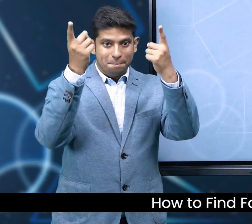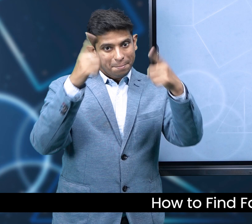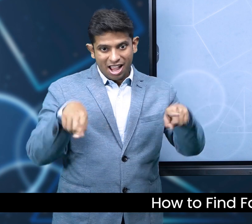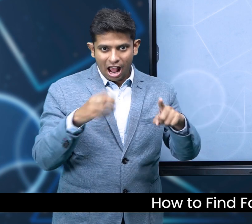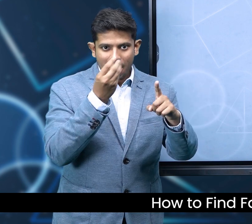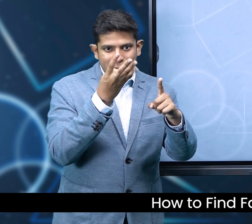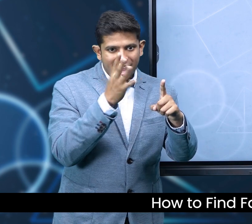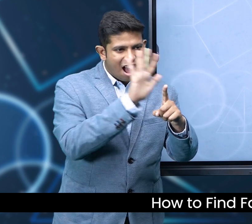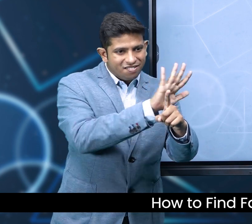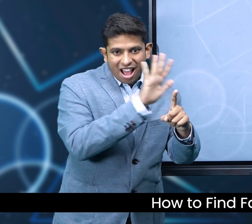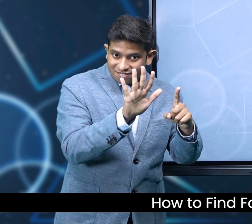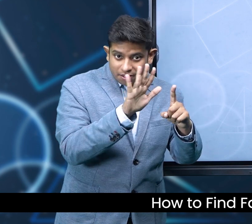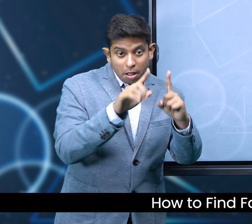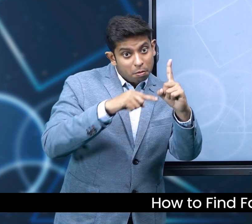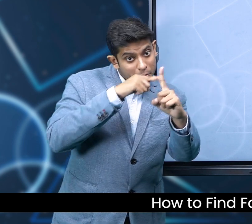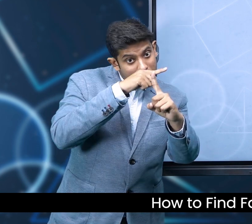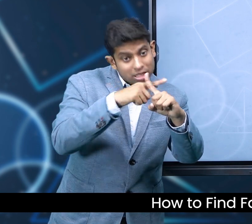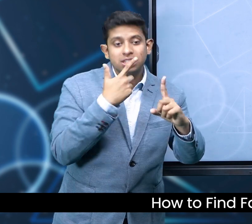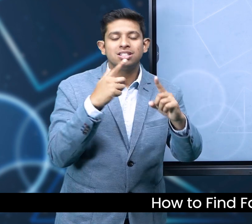How to find factors and multiples?